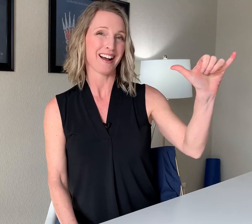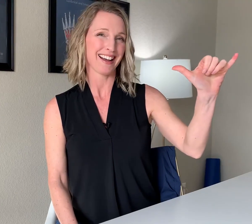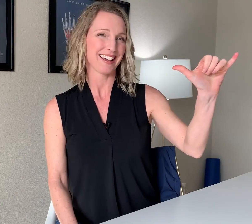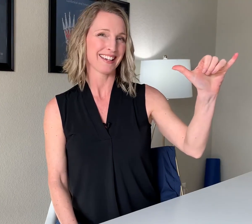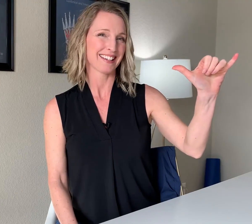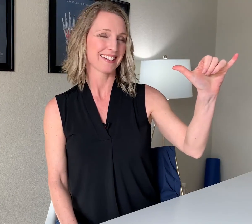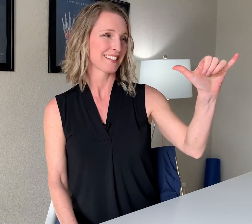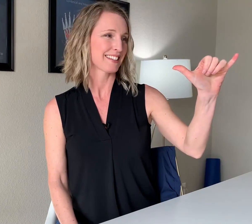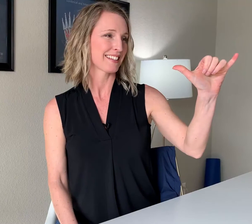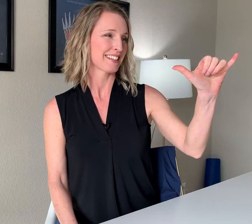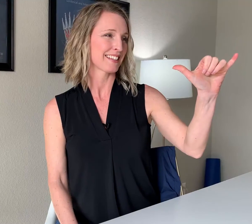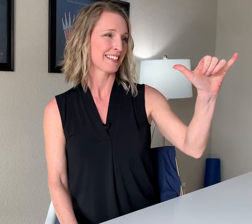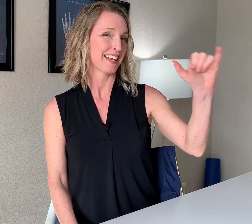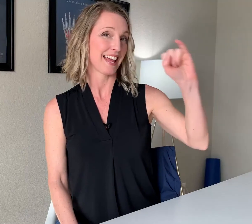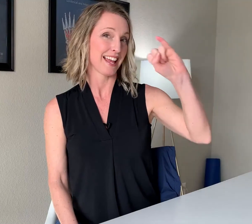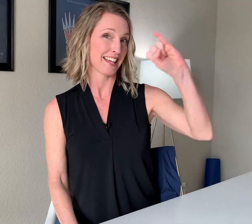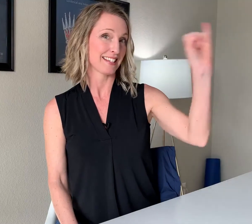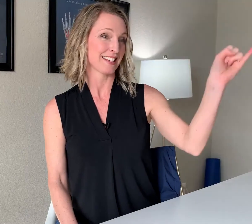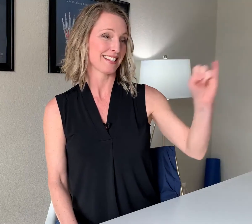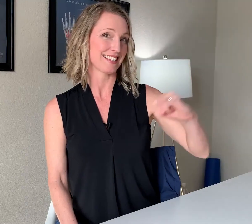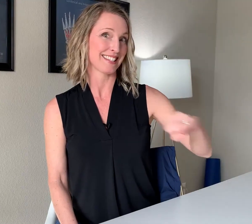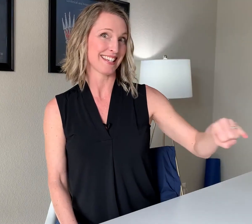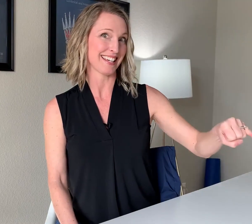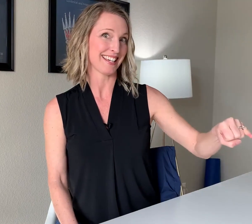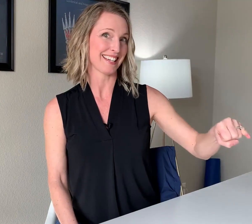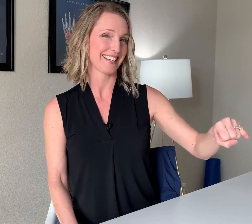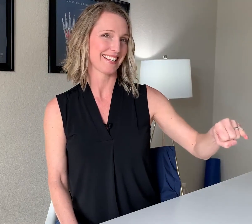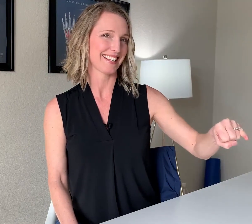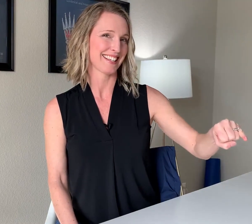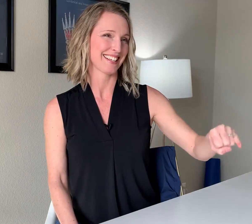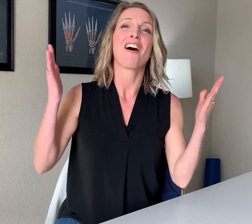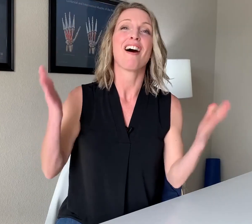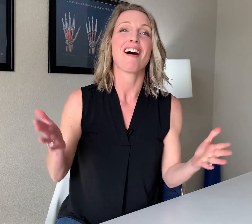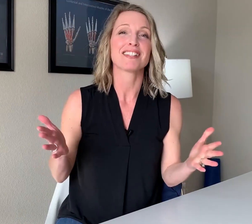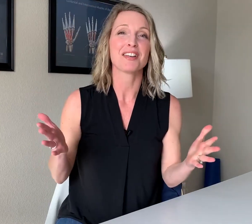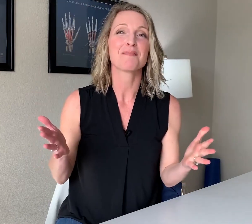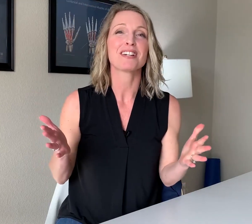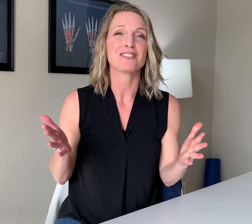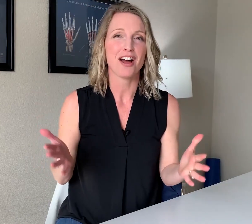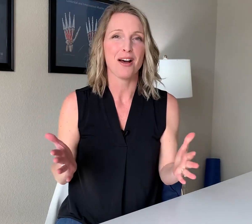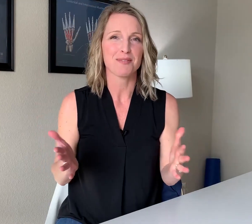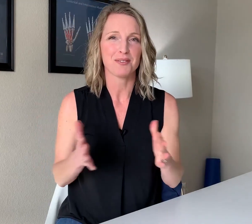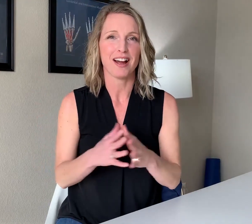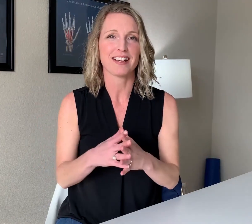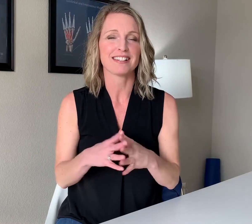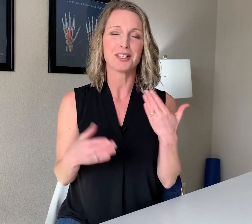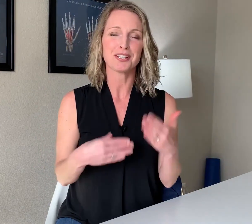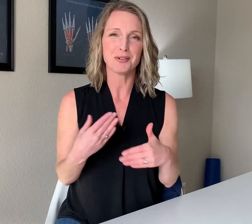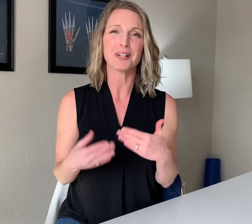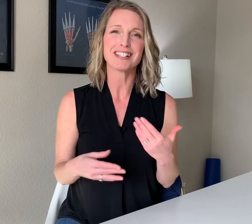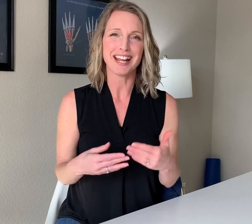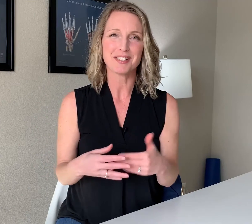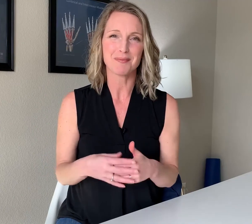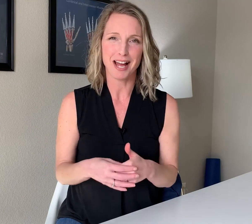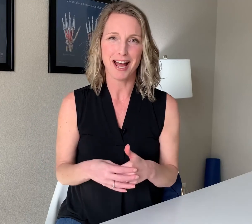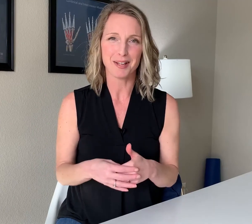Y, and Z. Awesome job, you guys. It's going to take some time